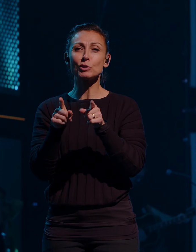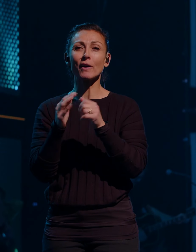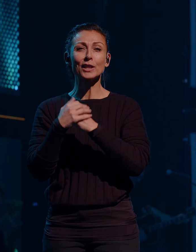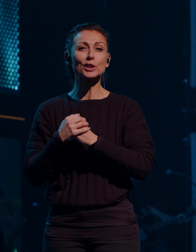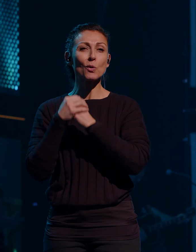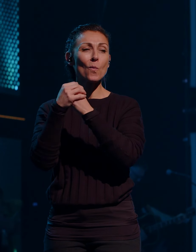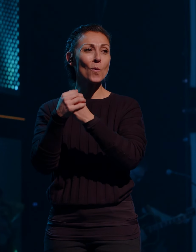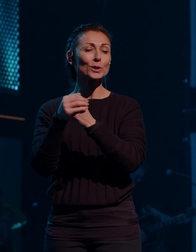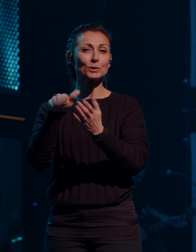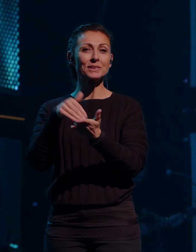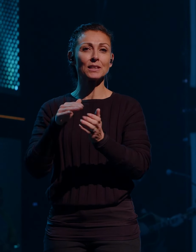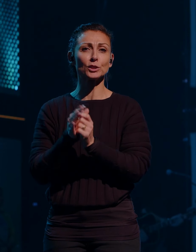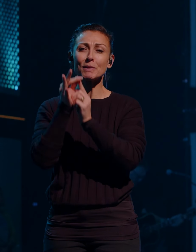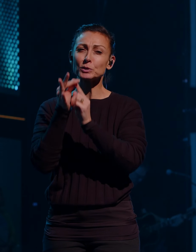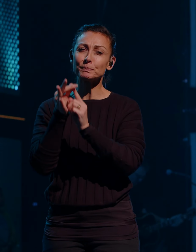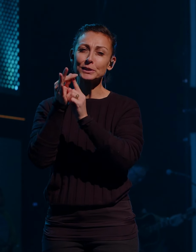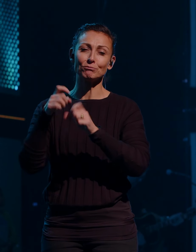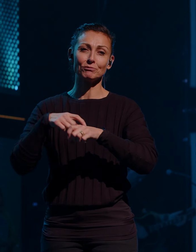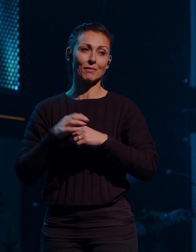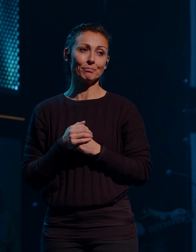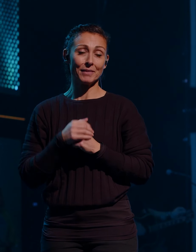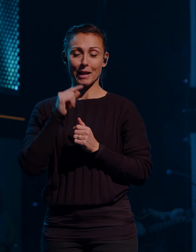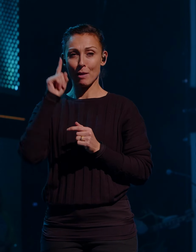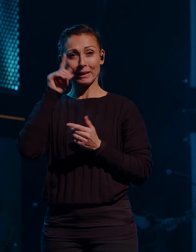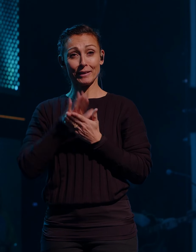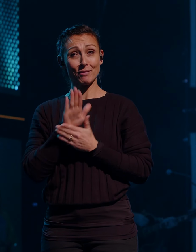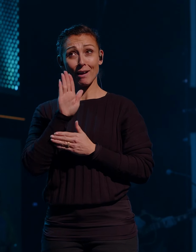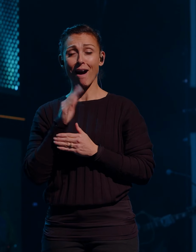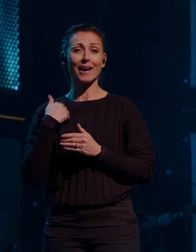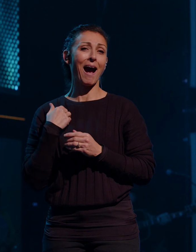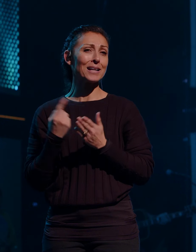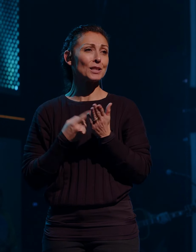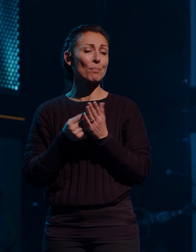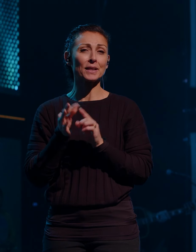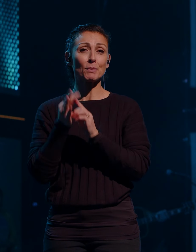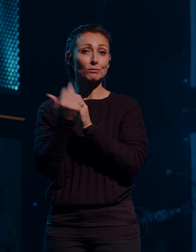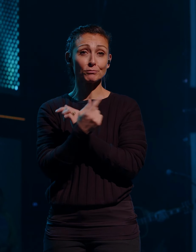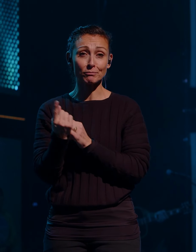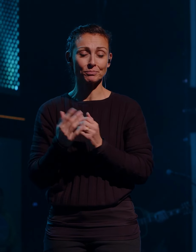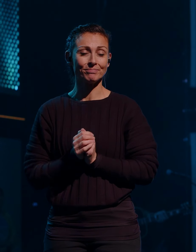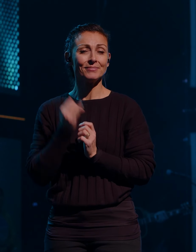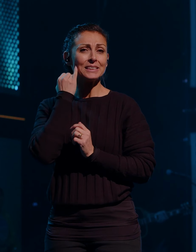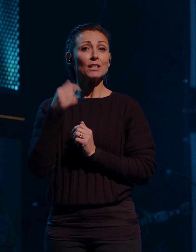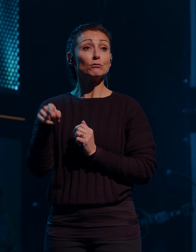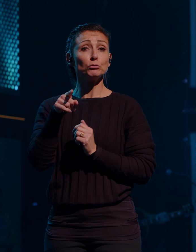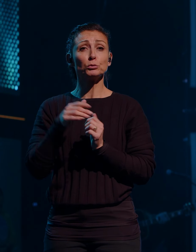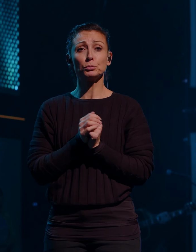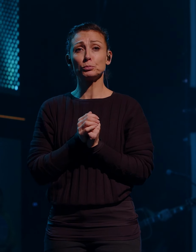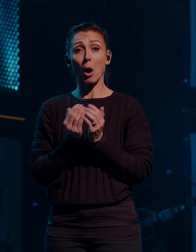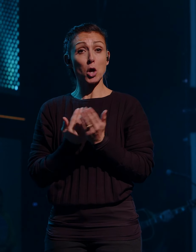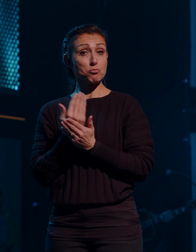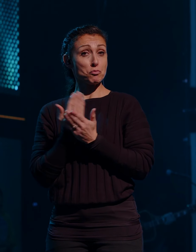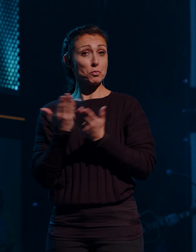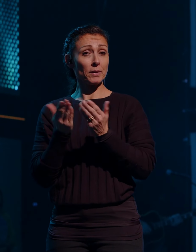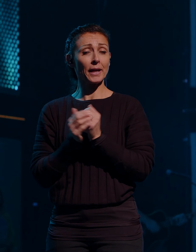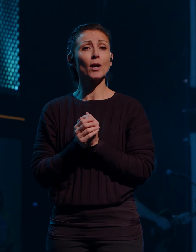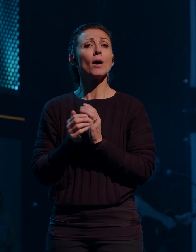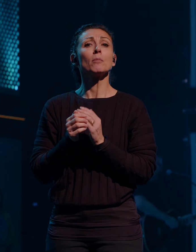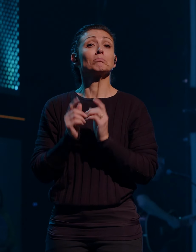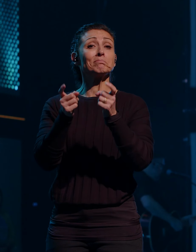Special, special times. I believe God has something special for us tonight. If you are new with us here at the Grove, I do want to point your attention to our bulletin. If you're